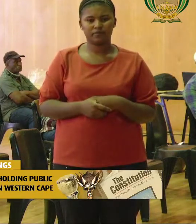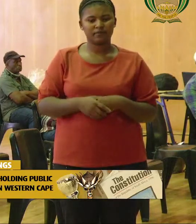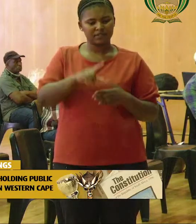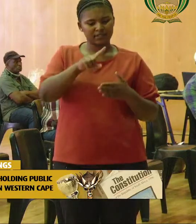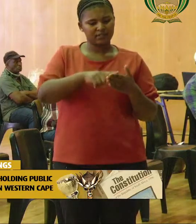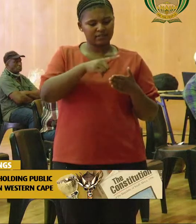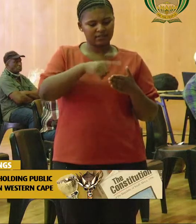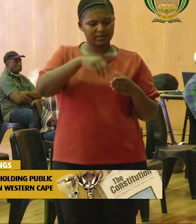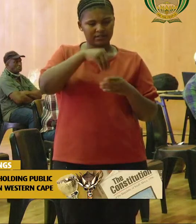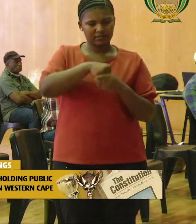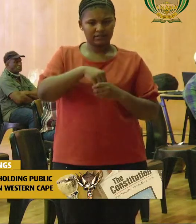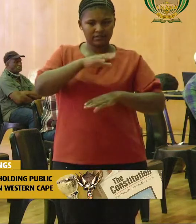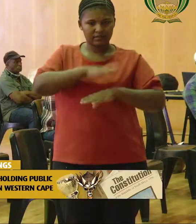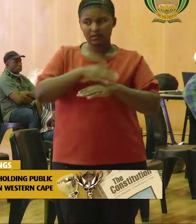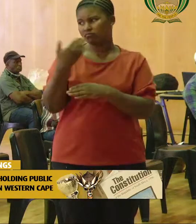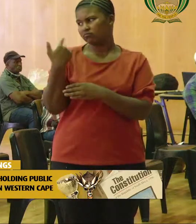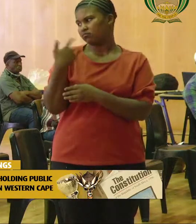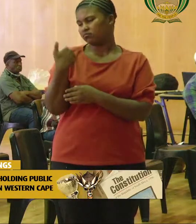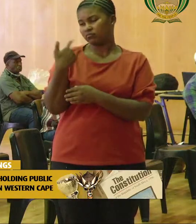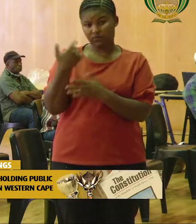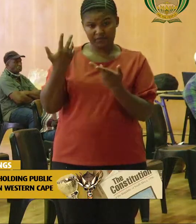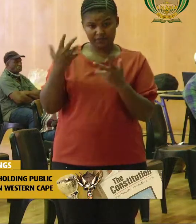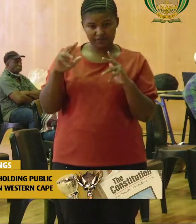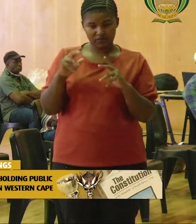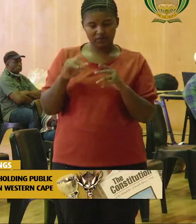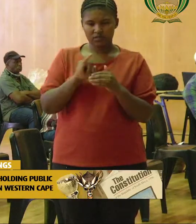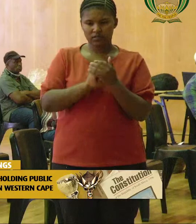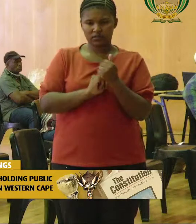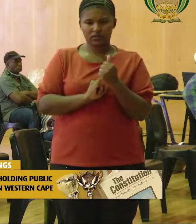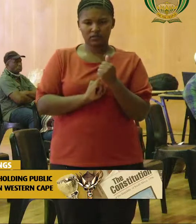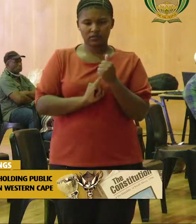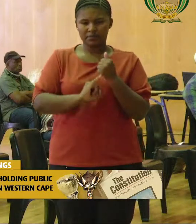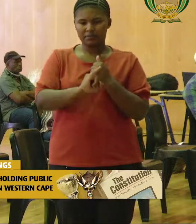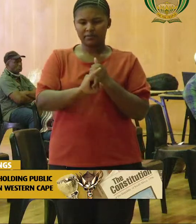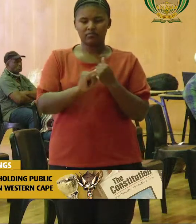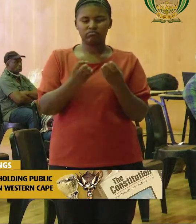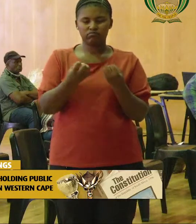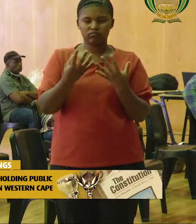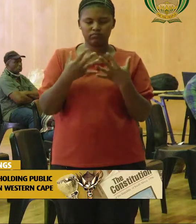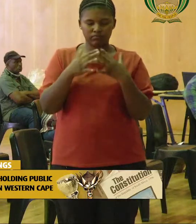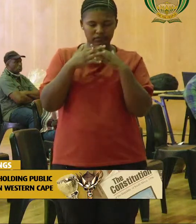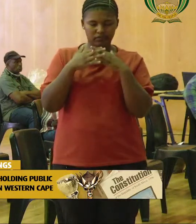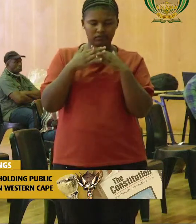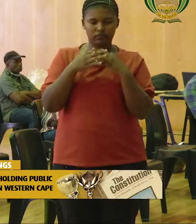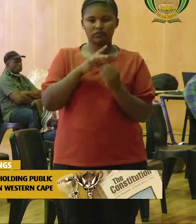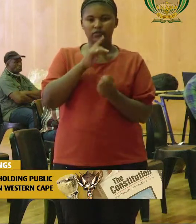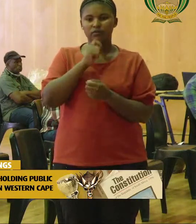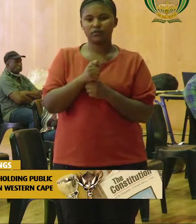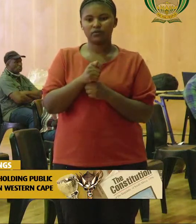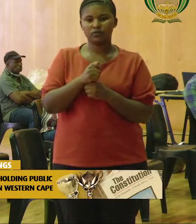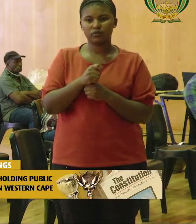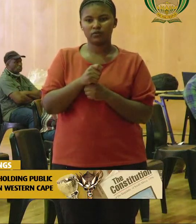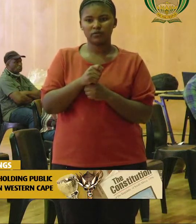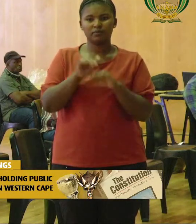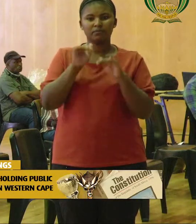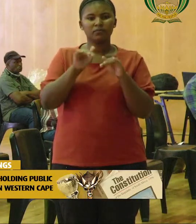elections esigqitha kuzo isenze kakubi kakhulu into ye-independent. Abantu sibagqibele